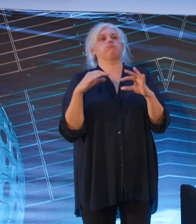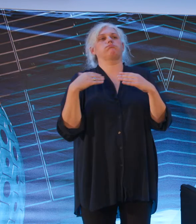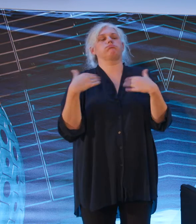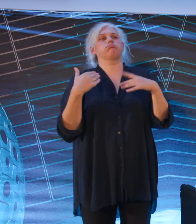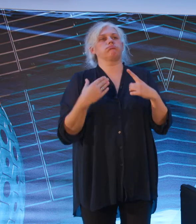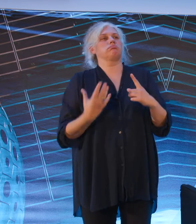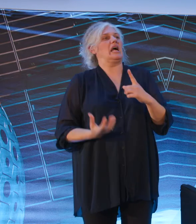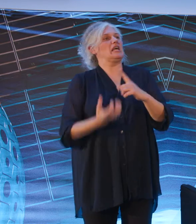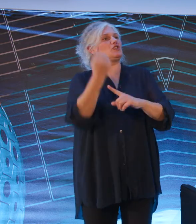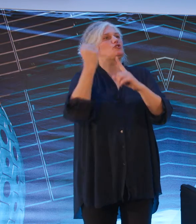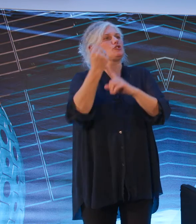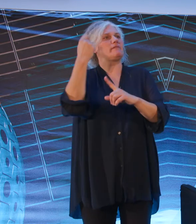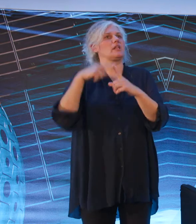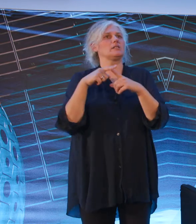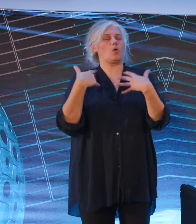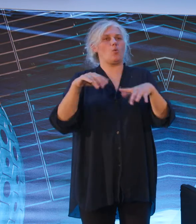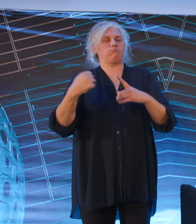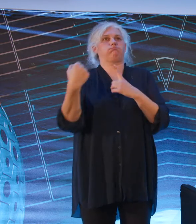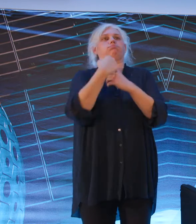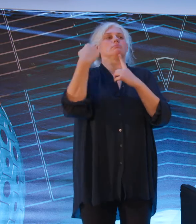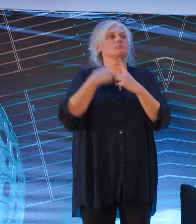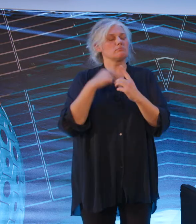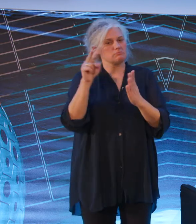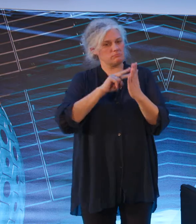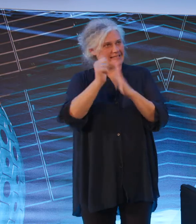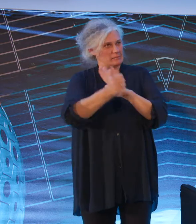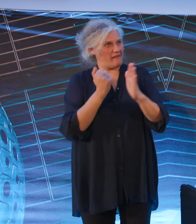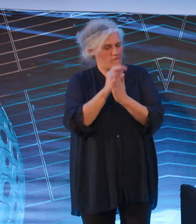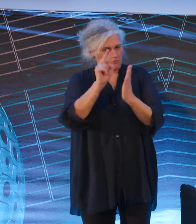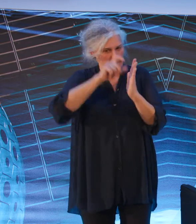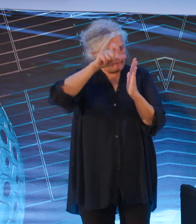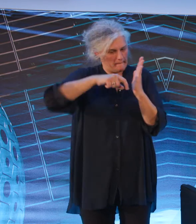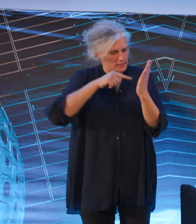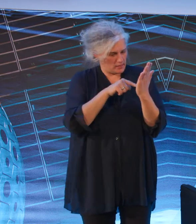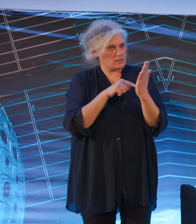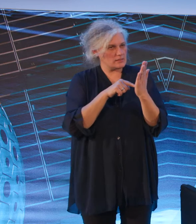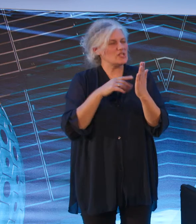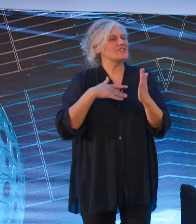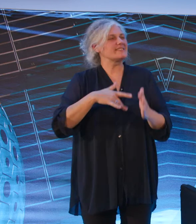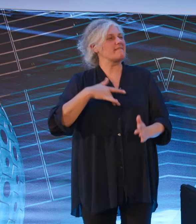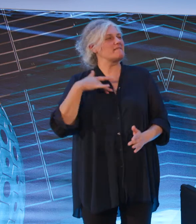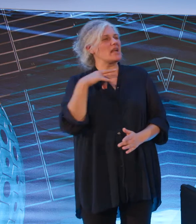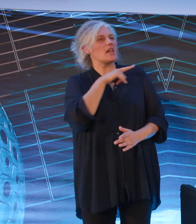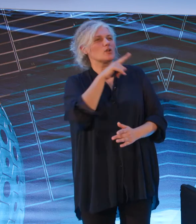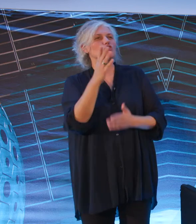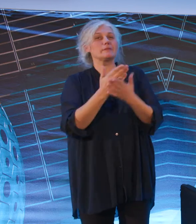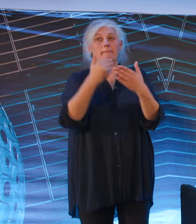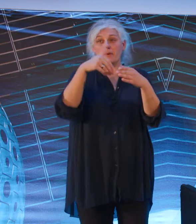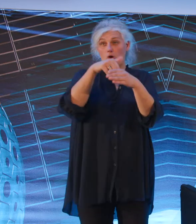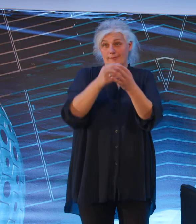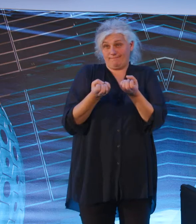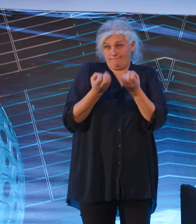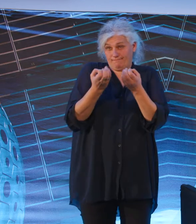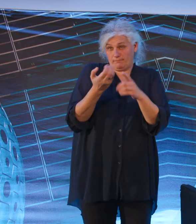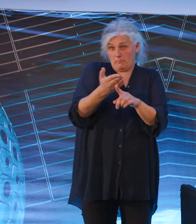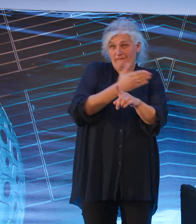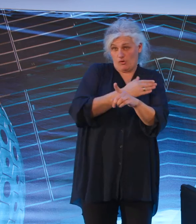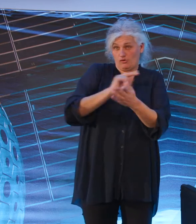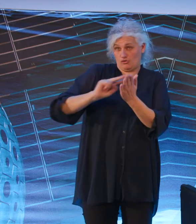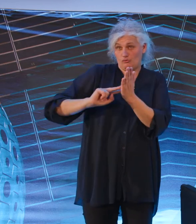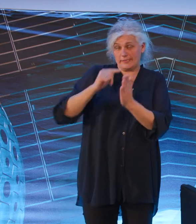and an unshakable experience for the reader. So before I ask Edie to come up, just to give you a sense of some of the context for the piece she's going to